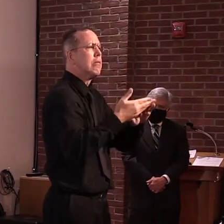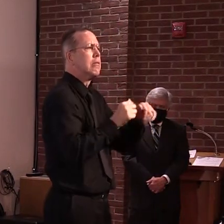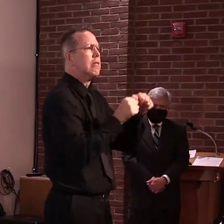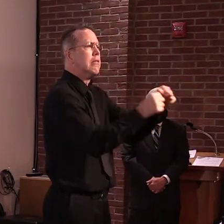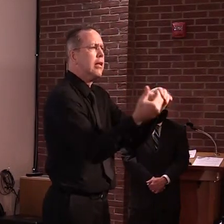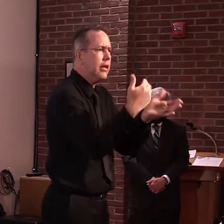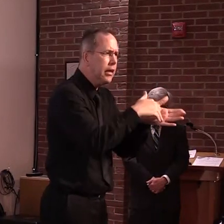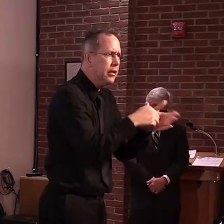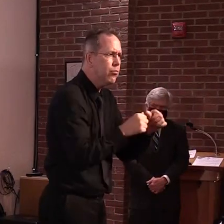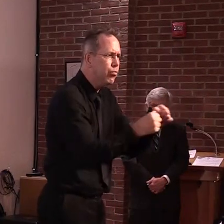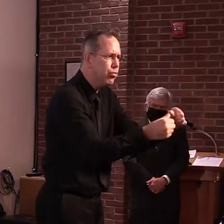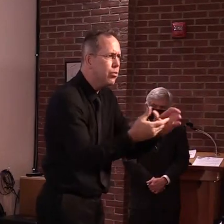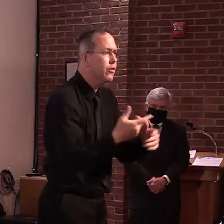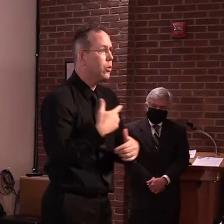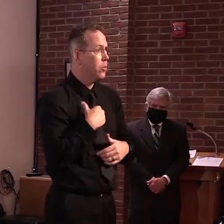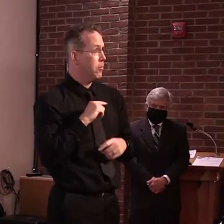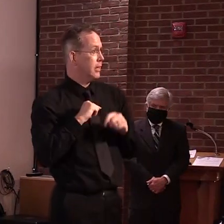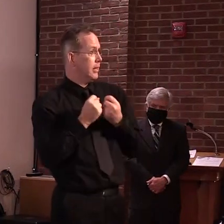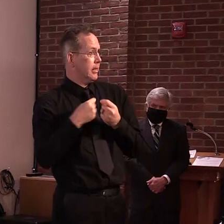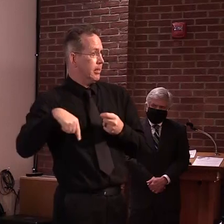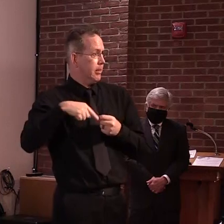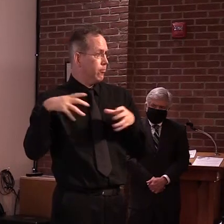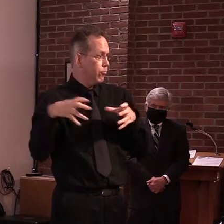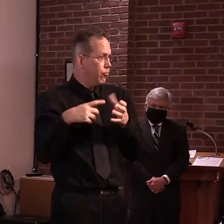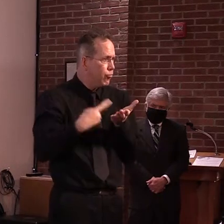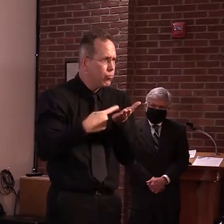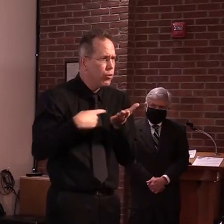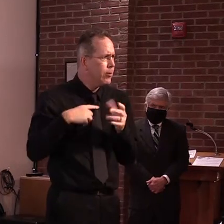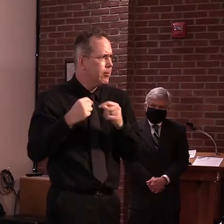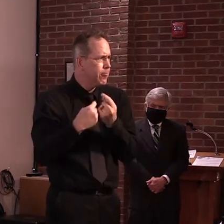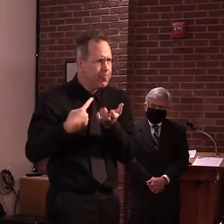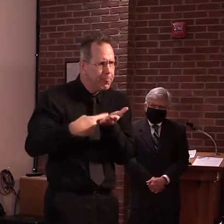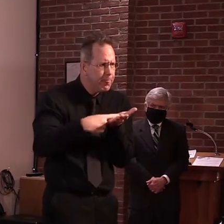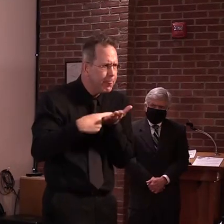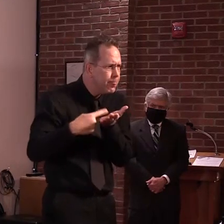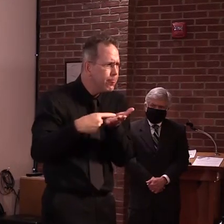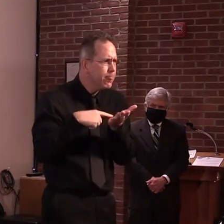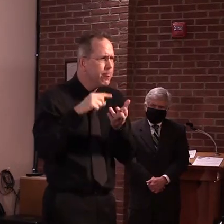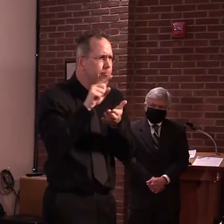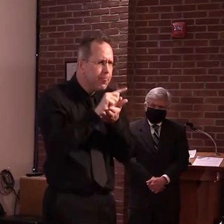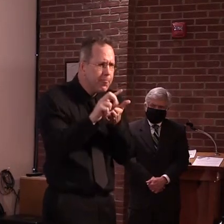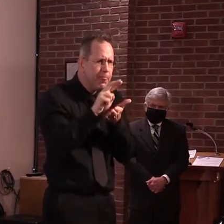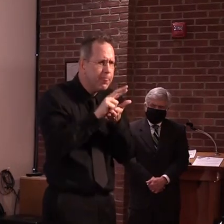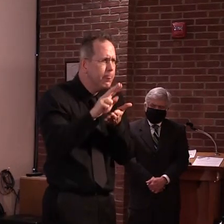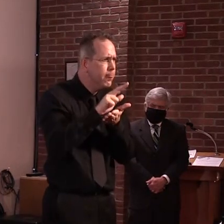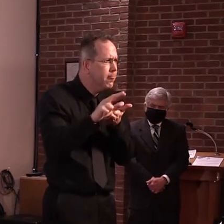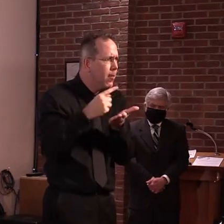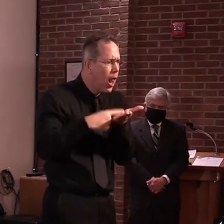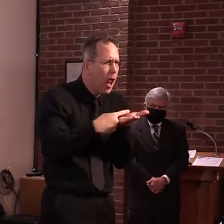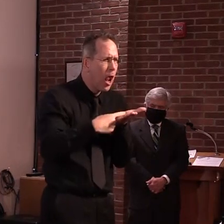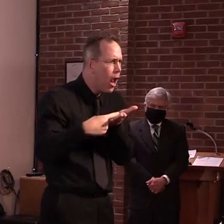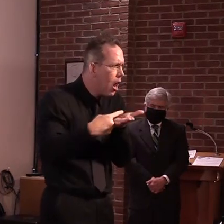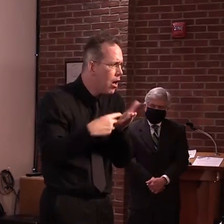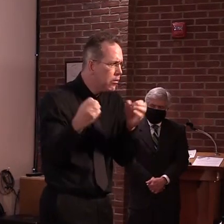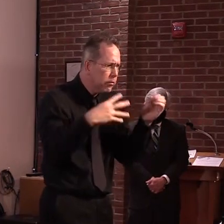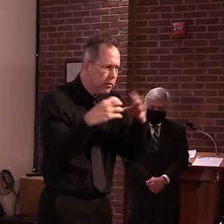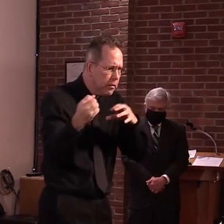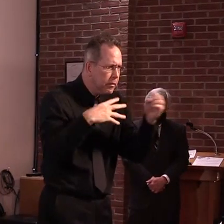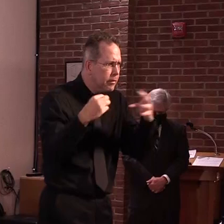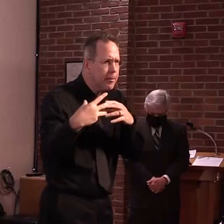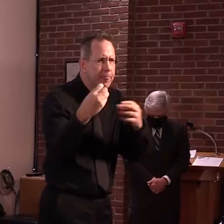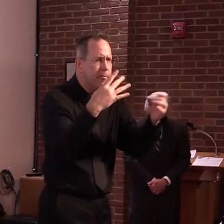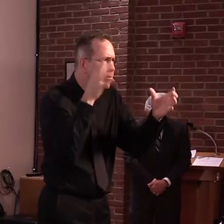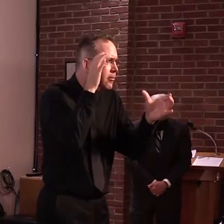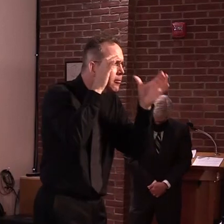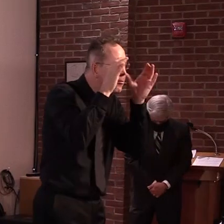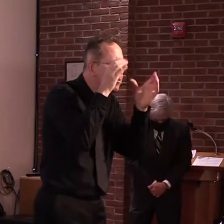proposal, working with hundreds of employers, associations, community leaders, and legislators to target these dollars to the